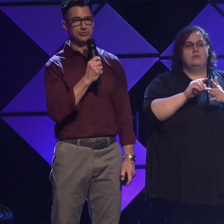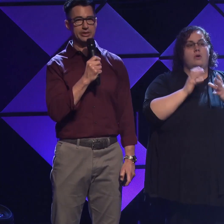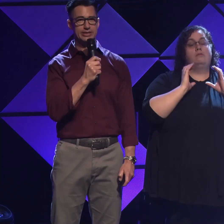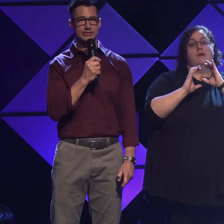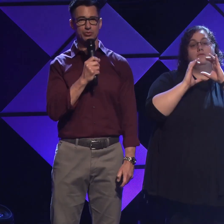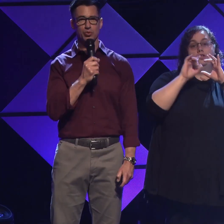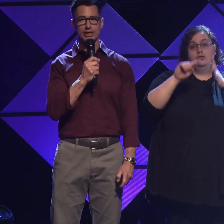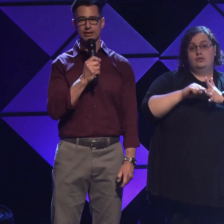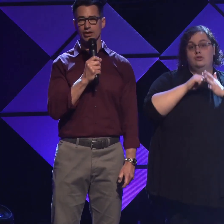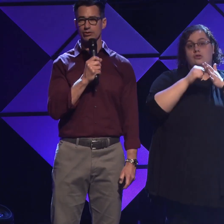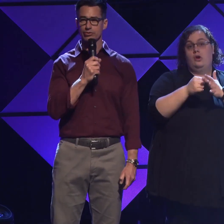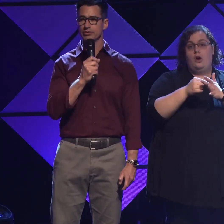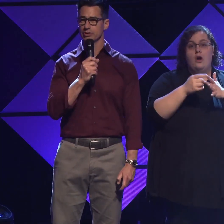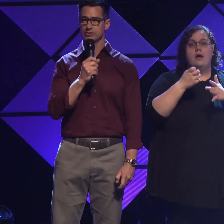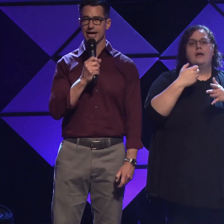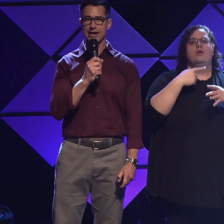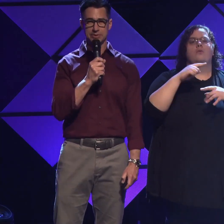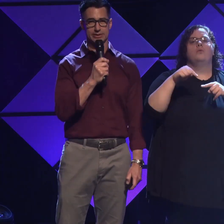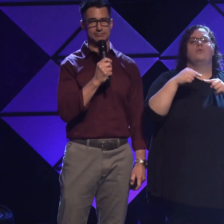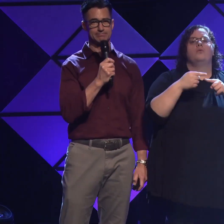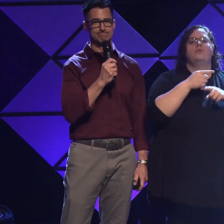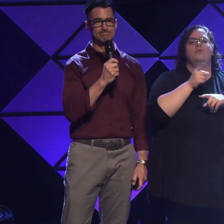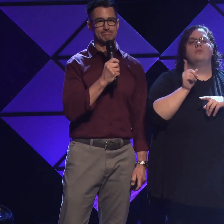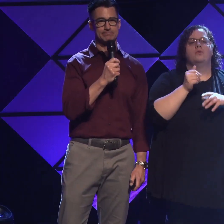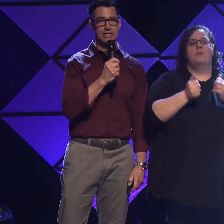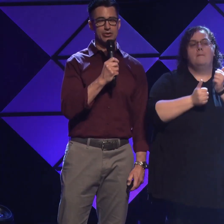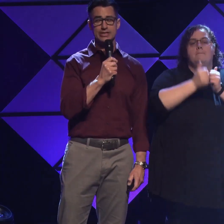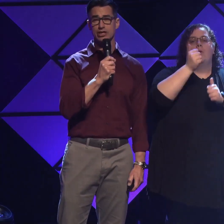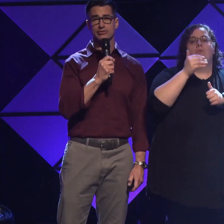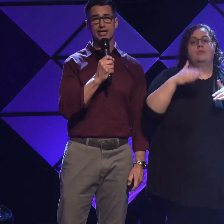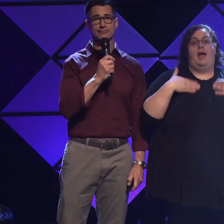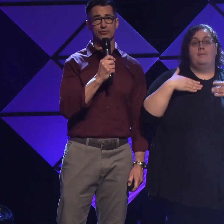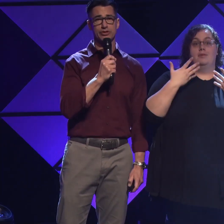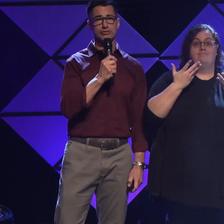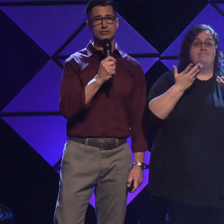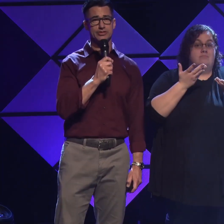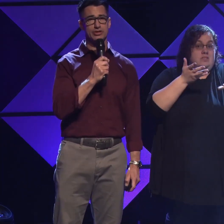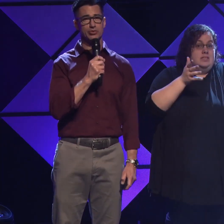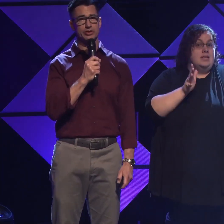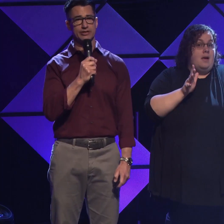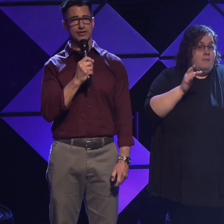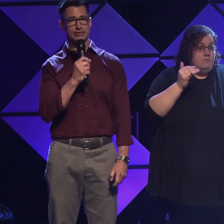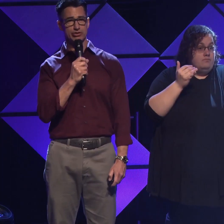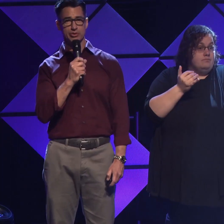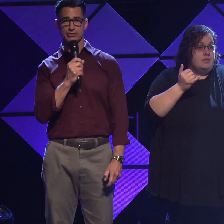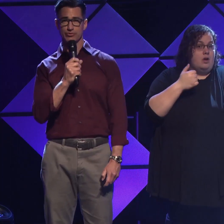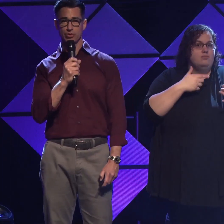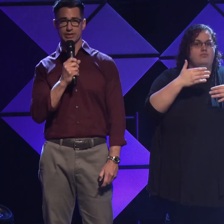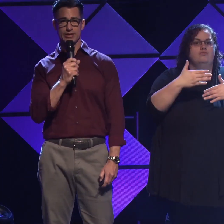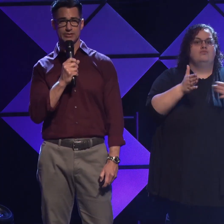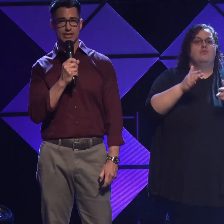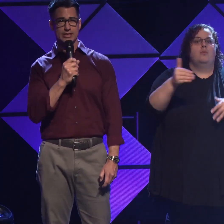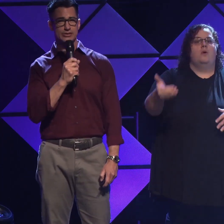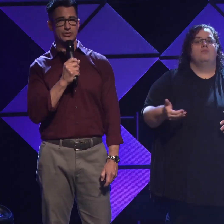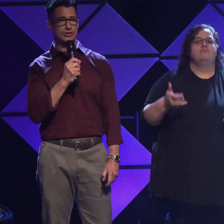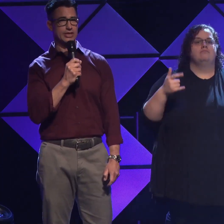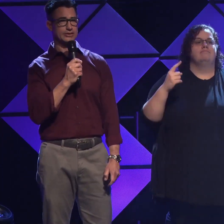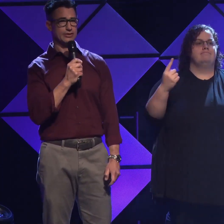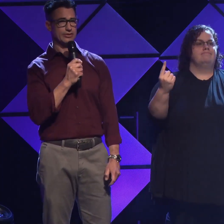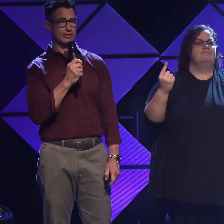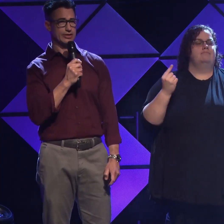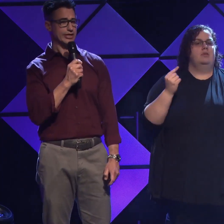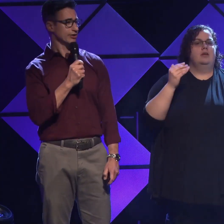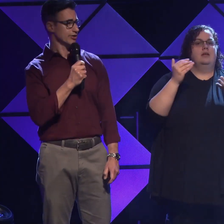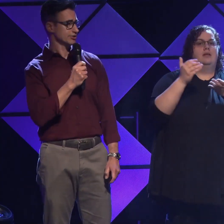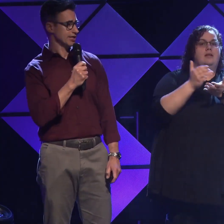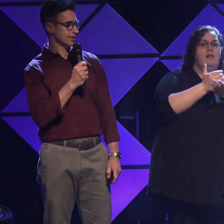for this week is, when are you the most happy? Well, that's all we've got for you. So we'll invite the room host forward now to